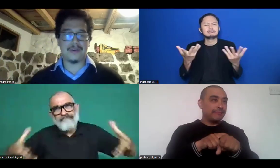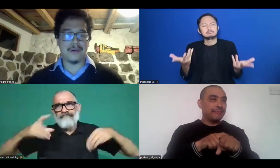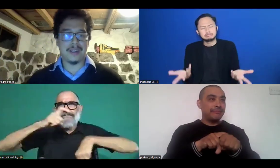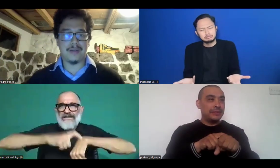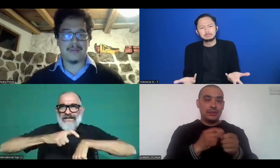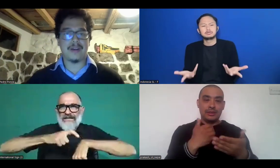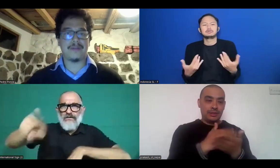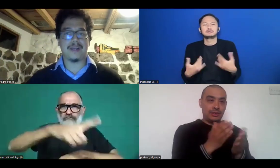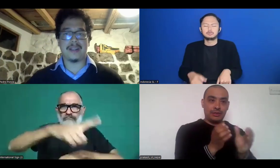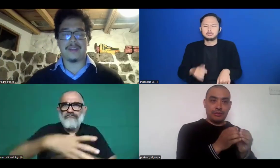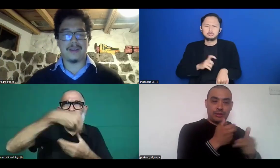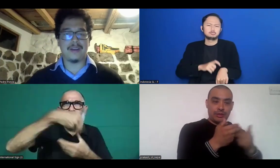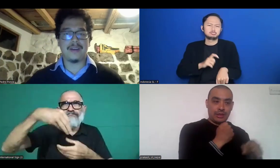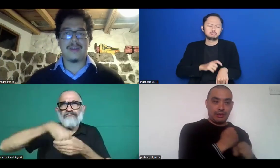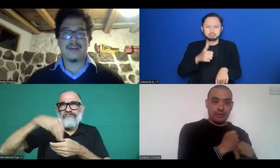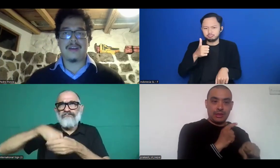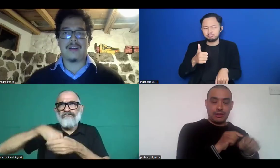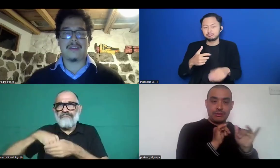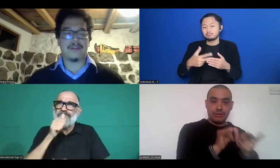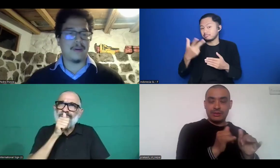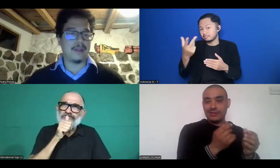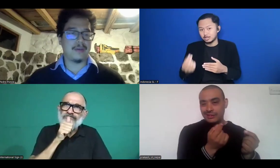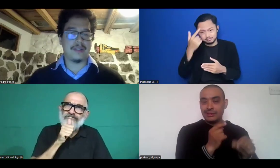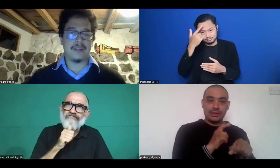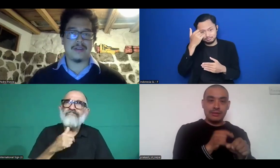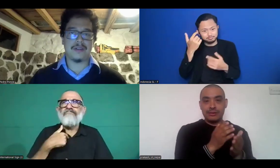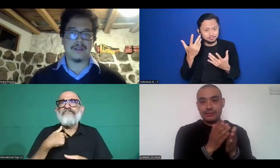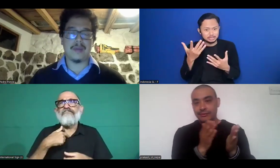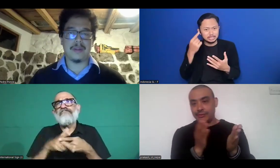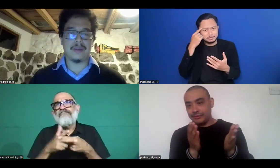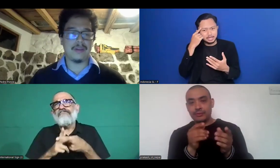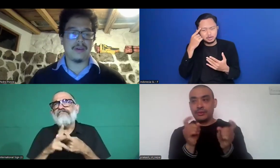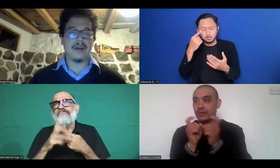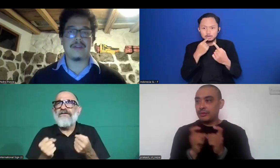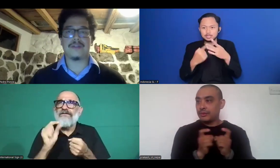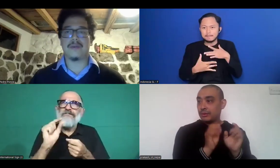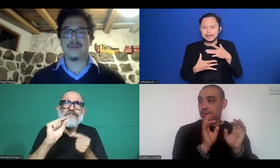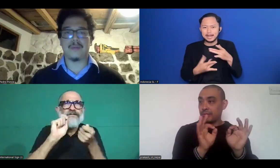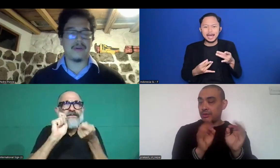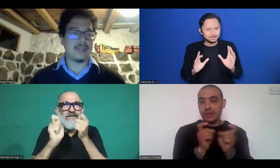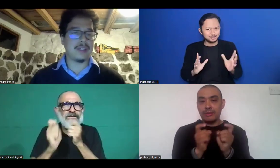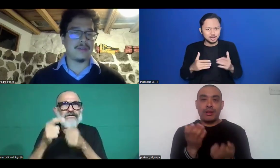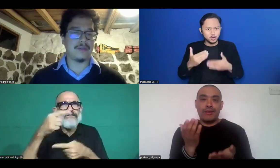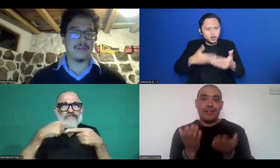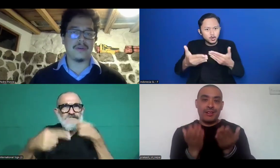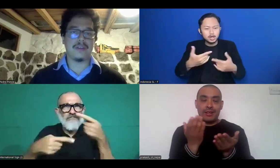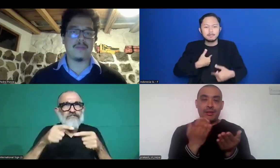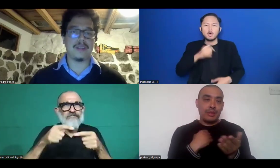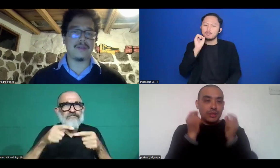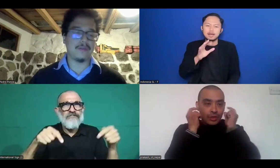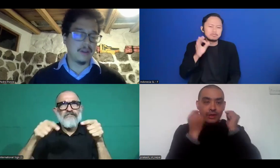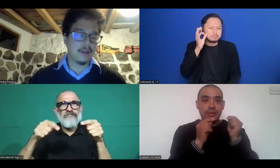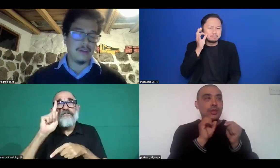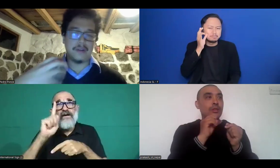sessions going, but after that, I think a lot of very interesting discussions happened. I also want to apologize to those